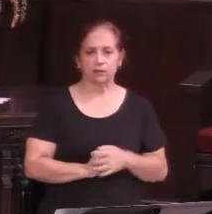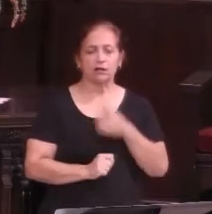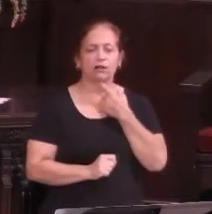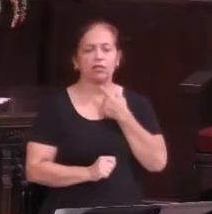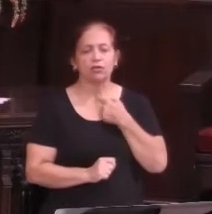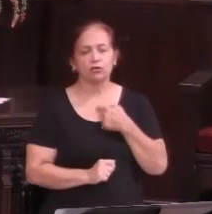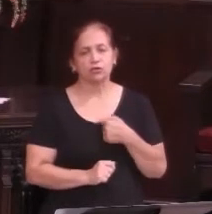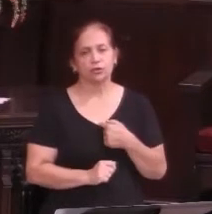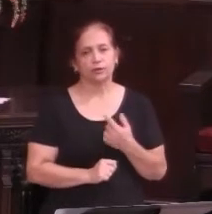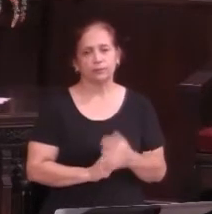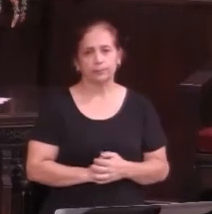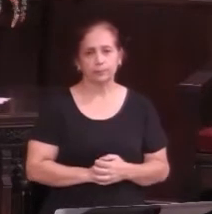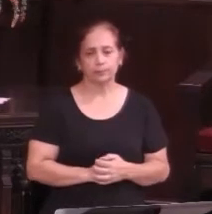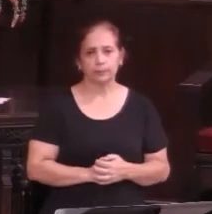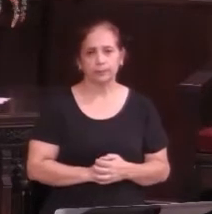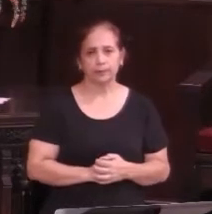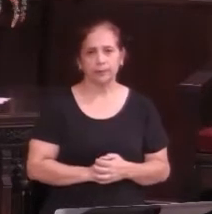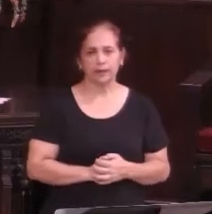thirsting,